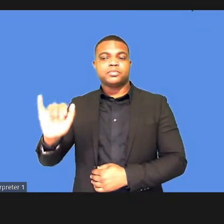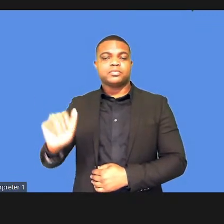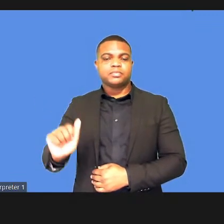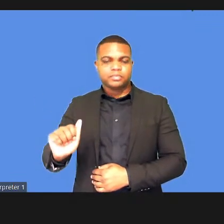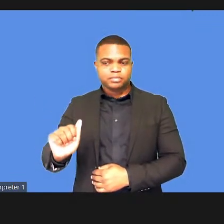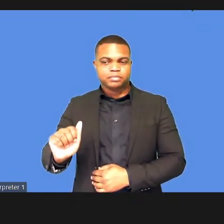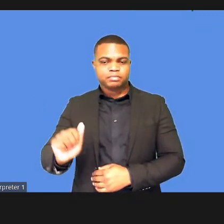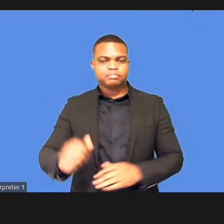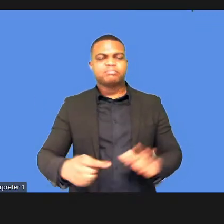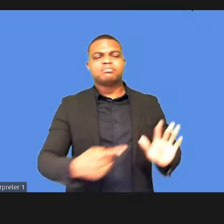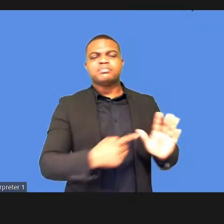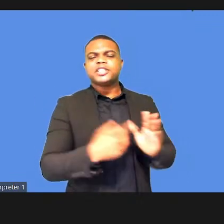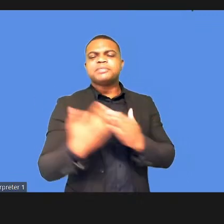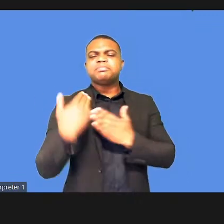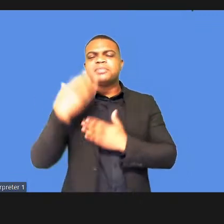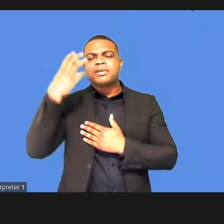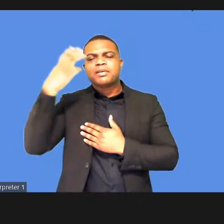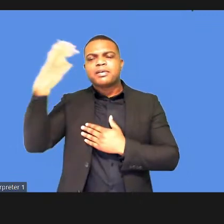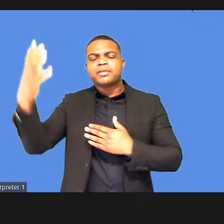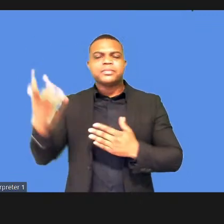The next on our panel